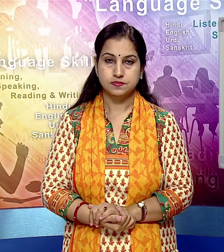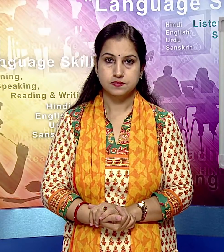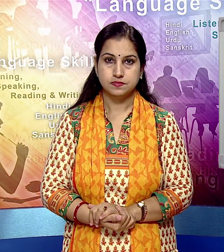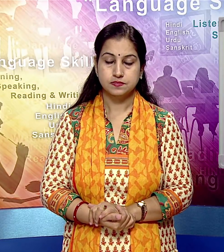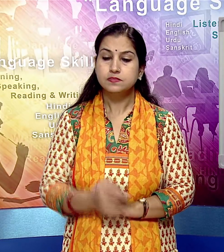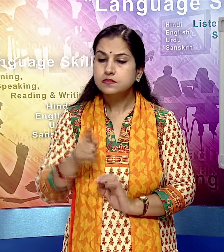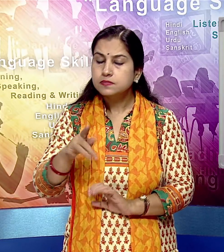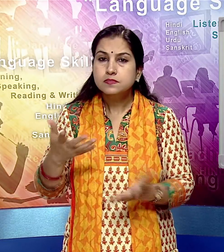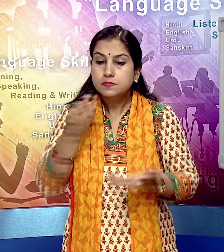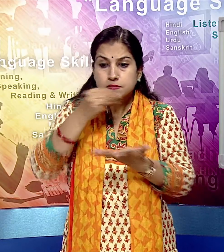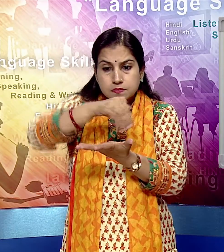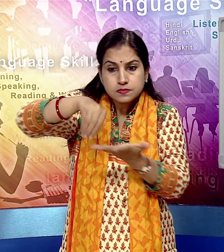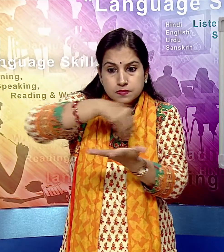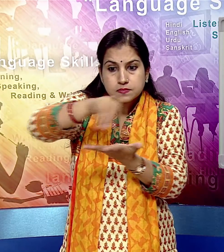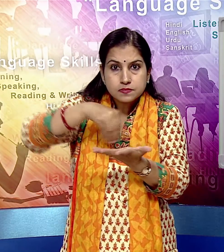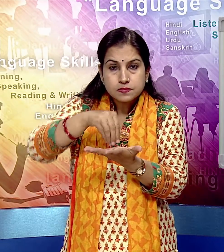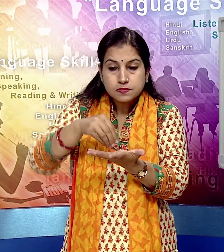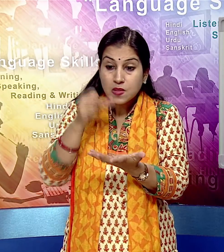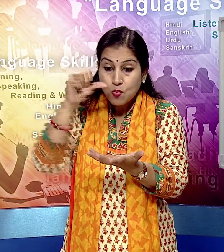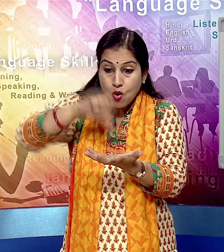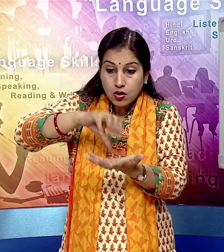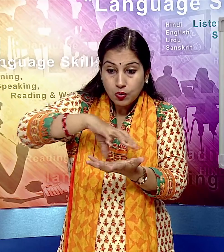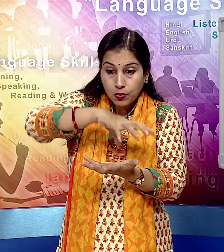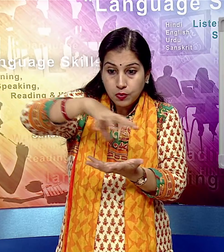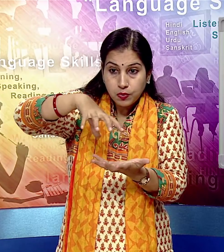Food is cooked with the heat from water vapor.